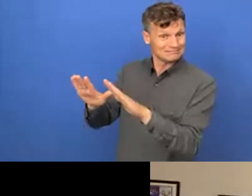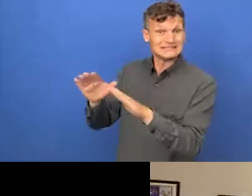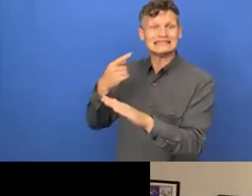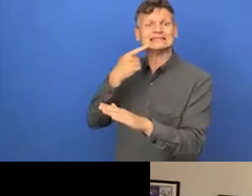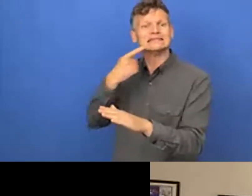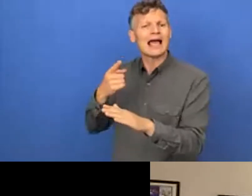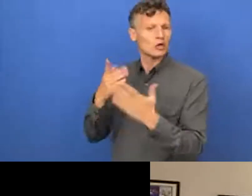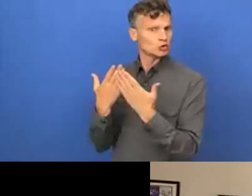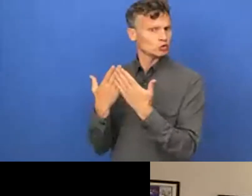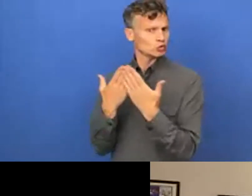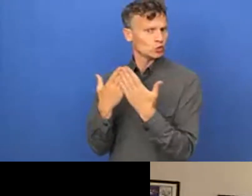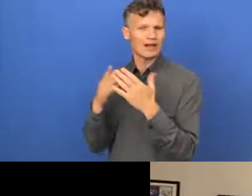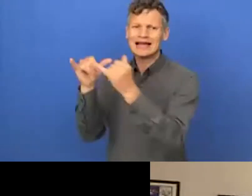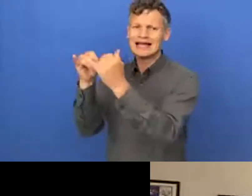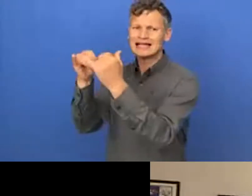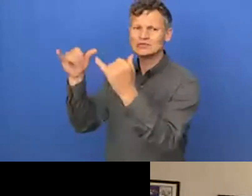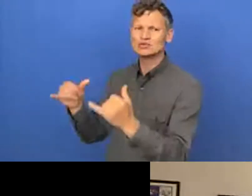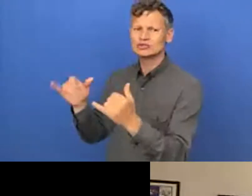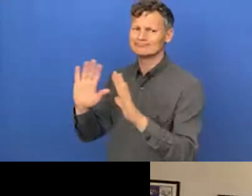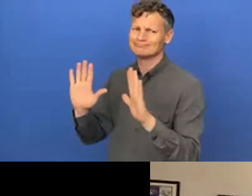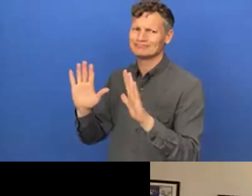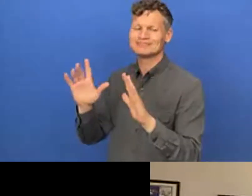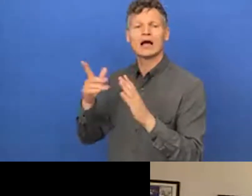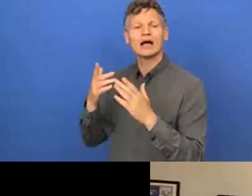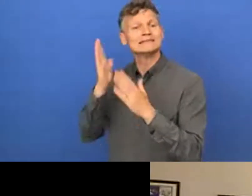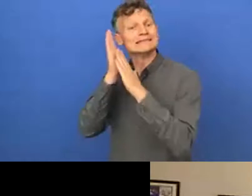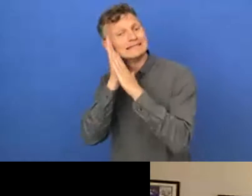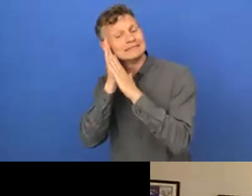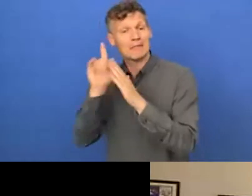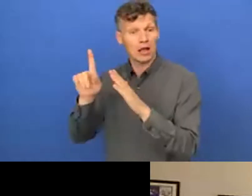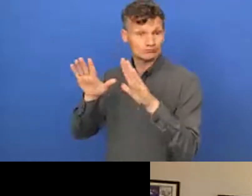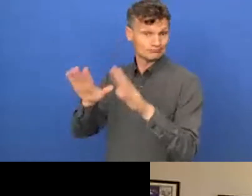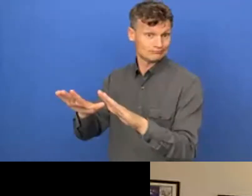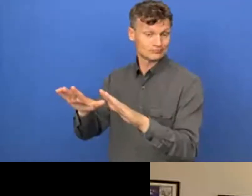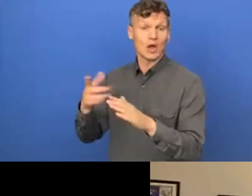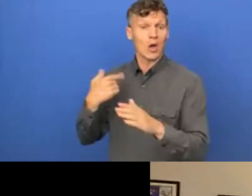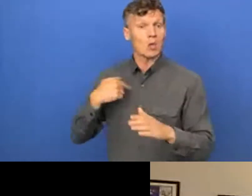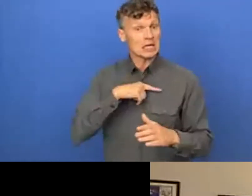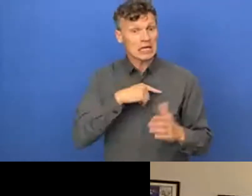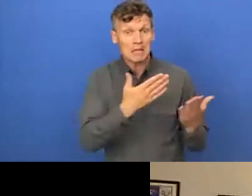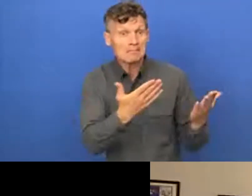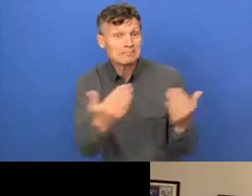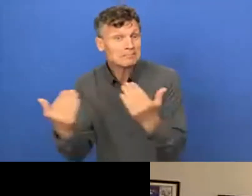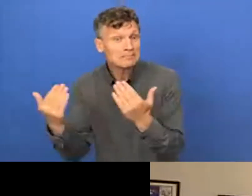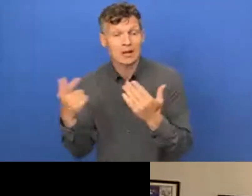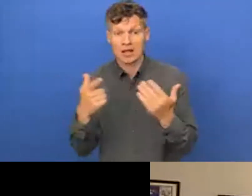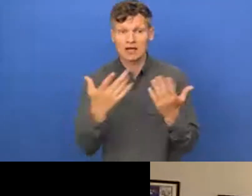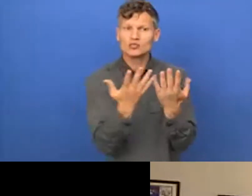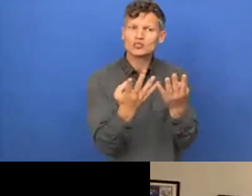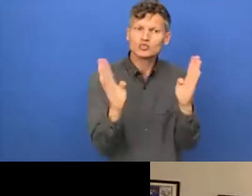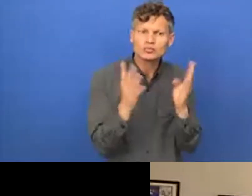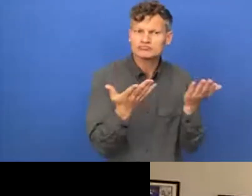also say that we heard from members of our focus groups that being in a special school setting